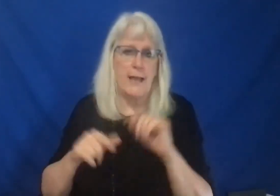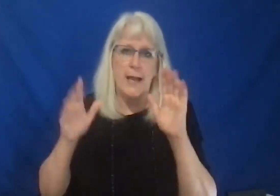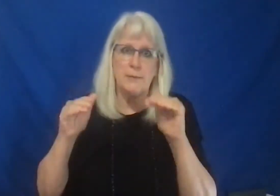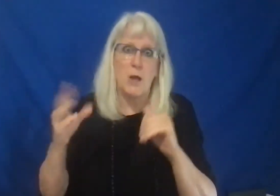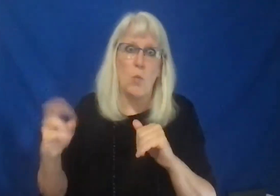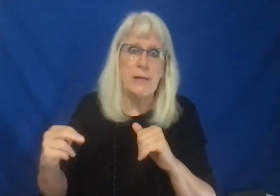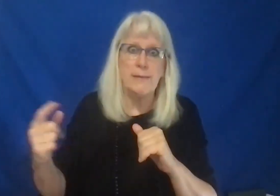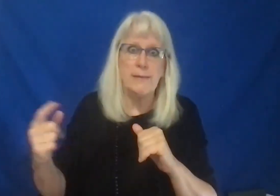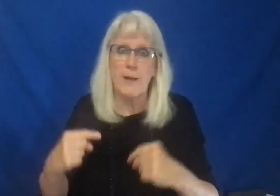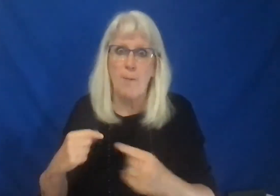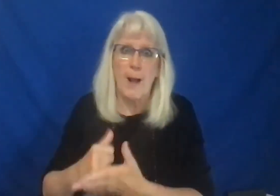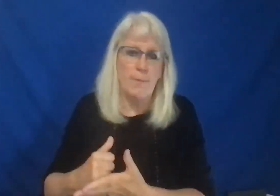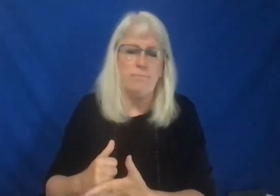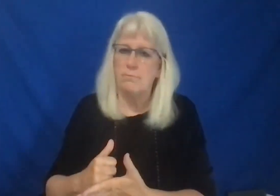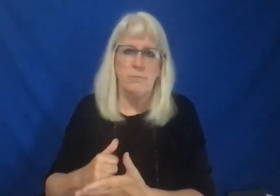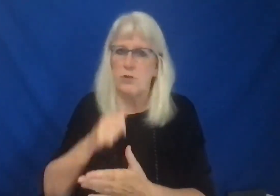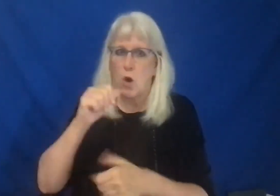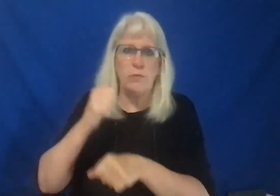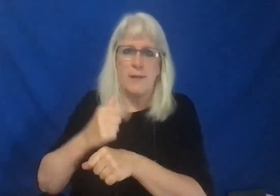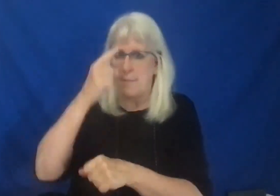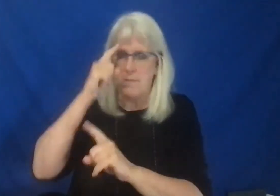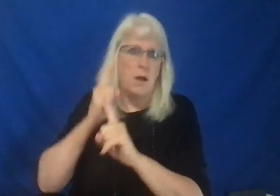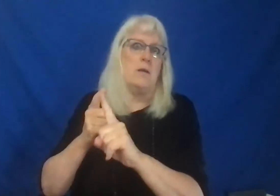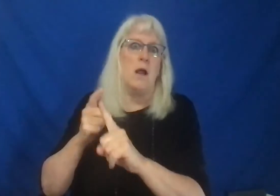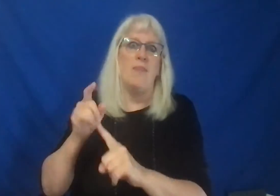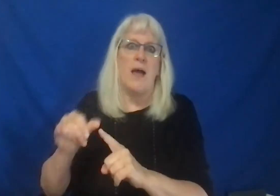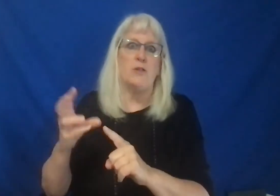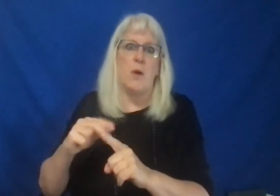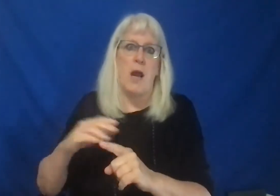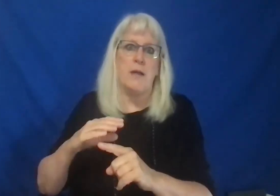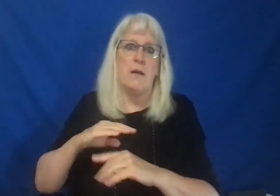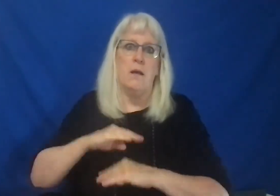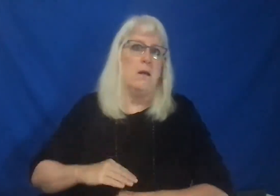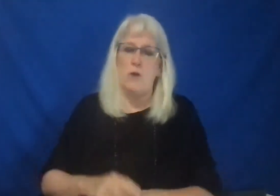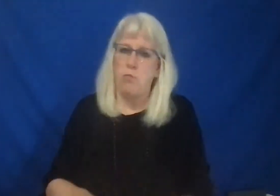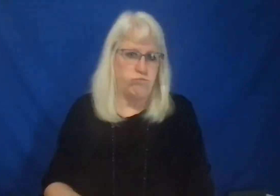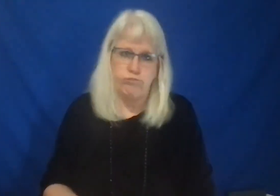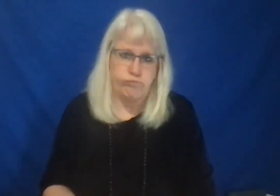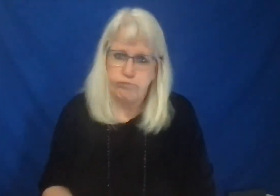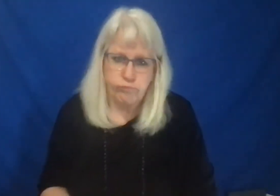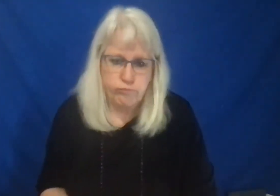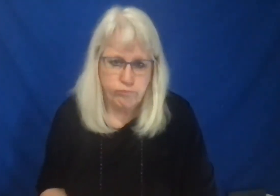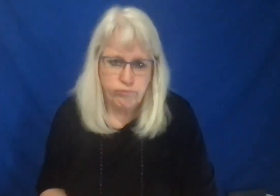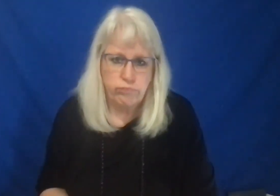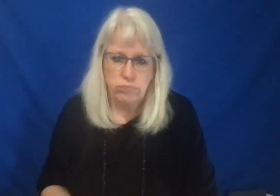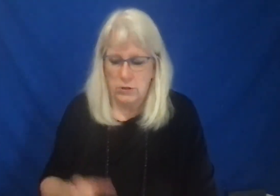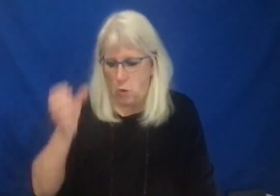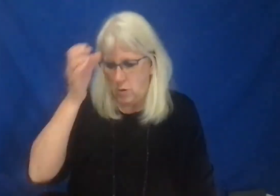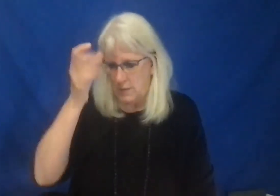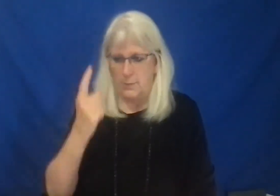kind of help or hope or intervention. And that number one, concept 1, I was responsible for my